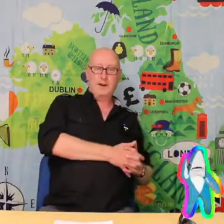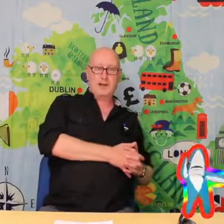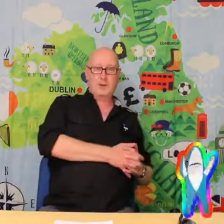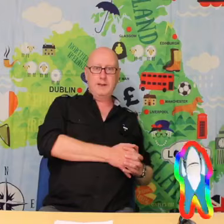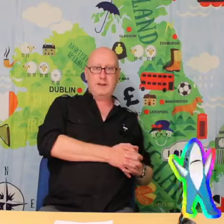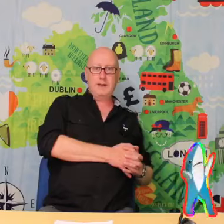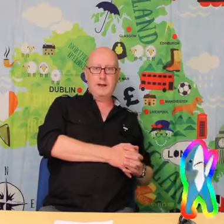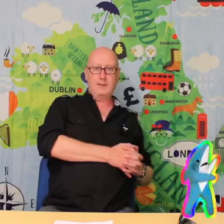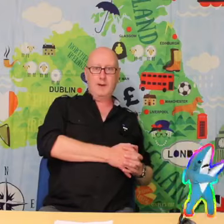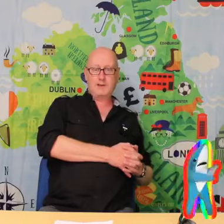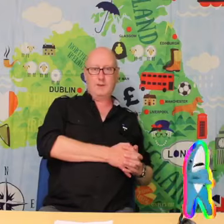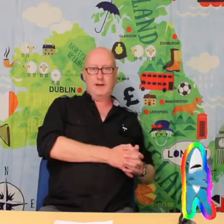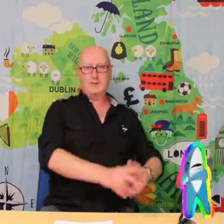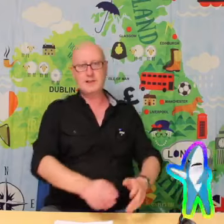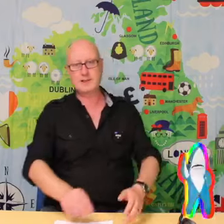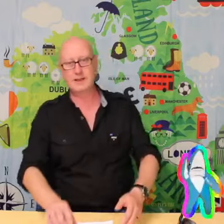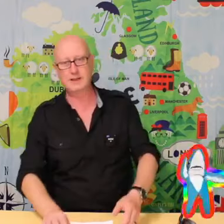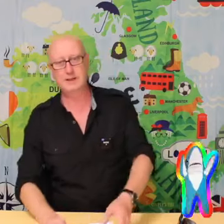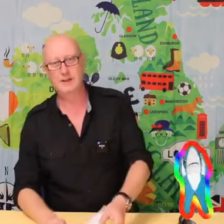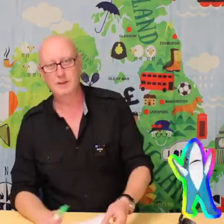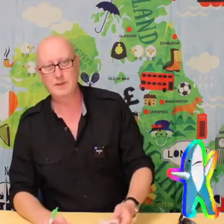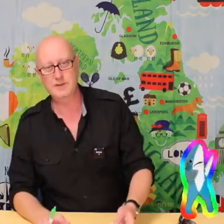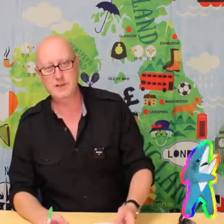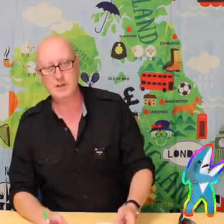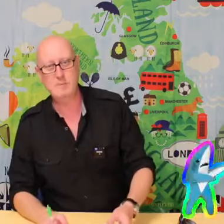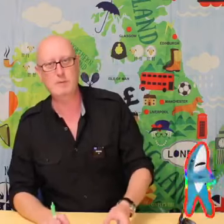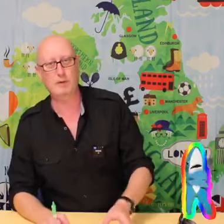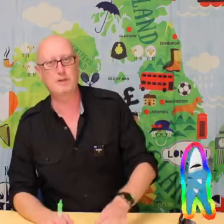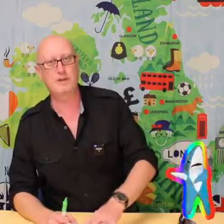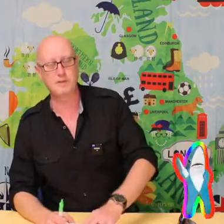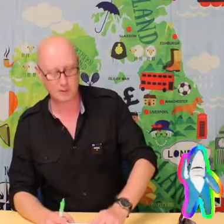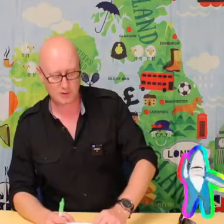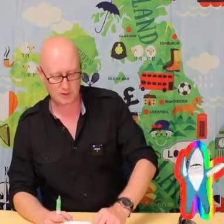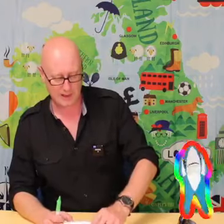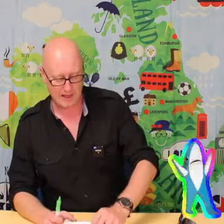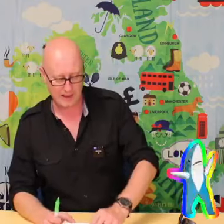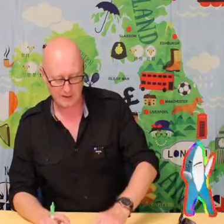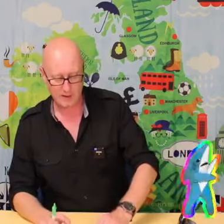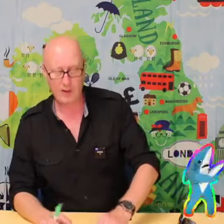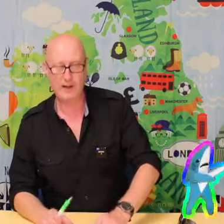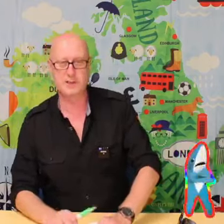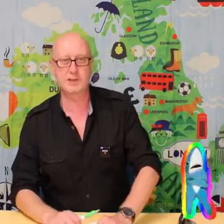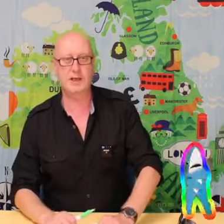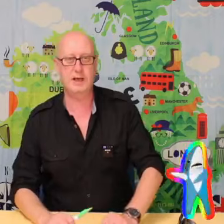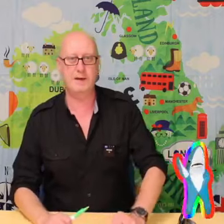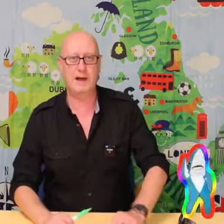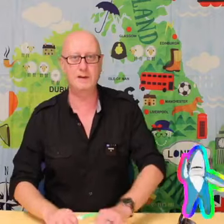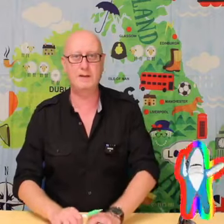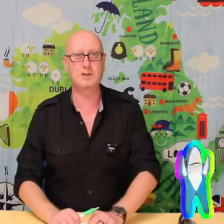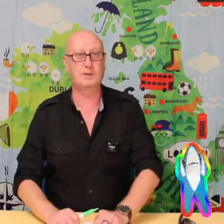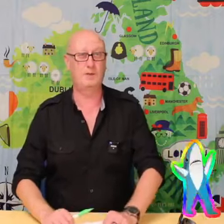Last week we had a visit. Yeah, that's an impromptu visit, which was really nice to see him and Anne, and he's looking really, really